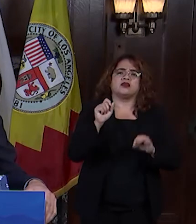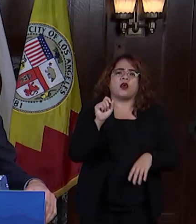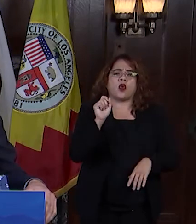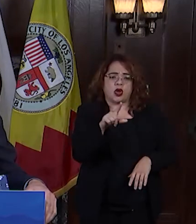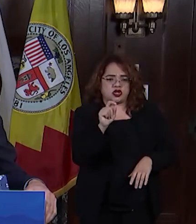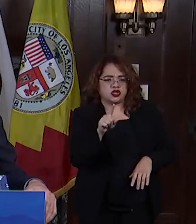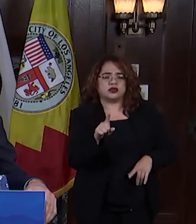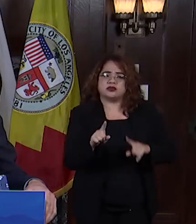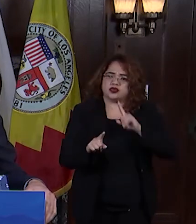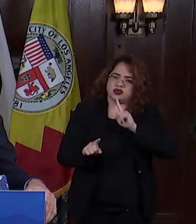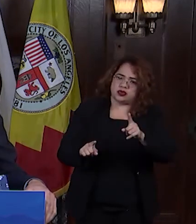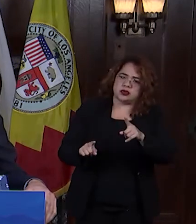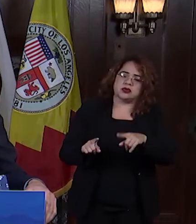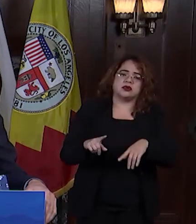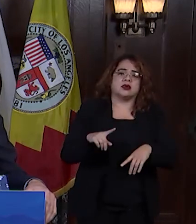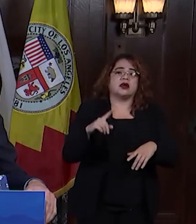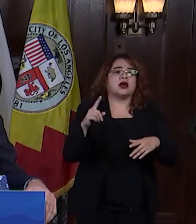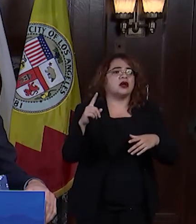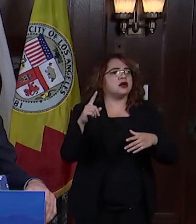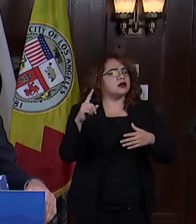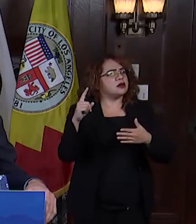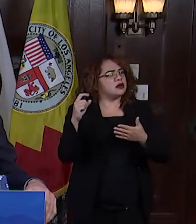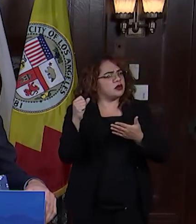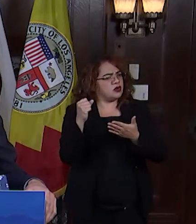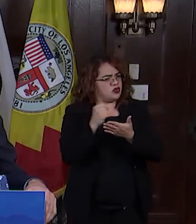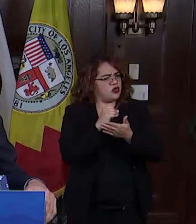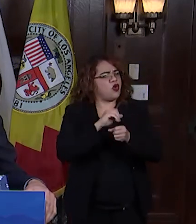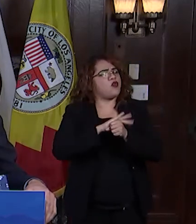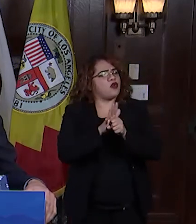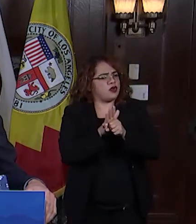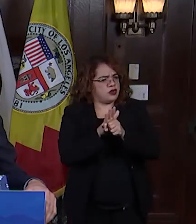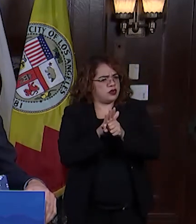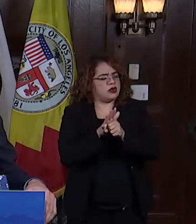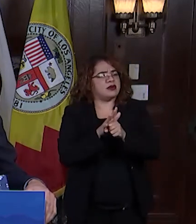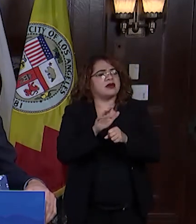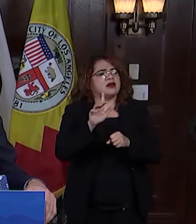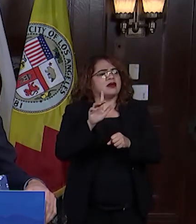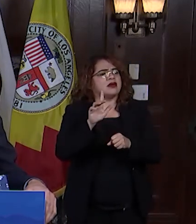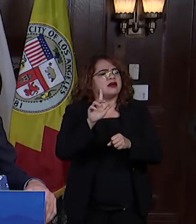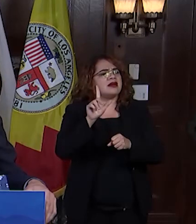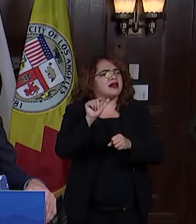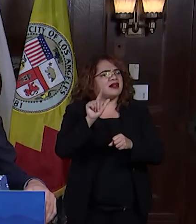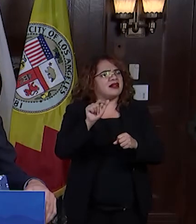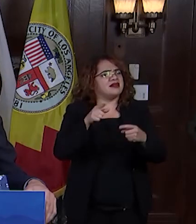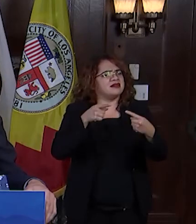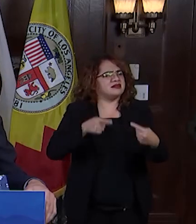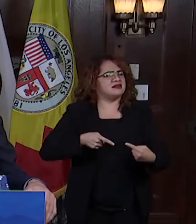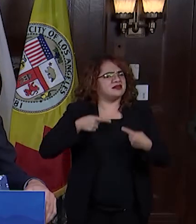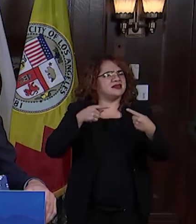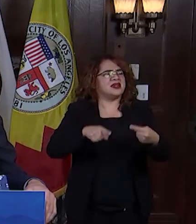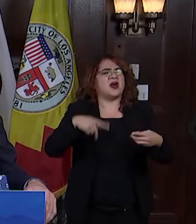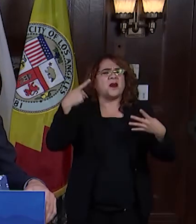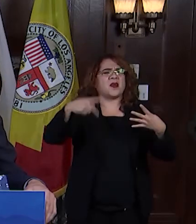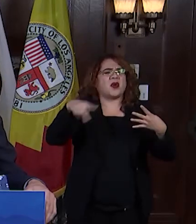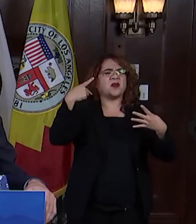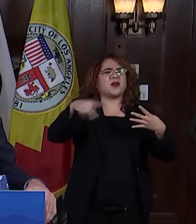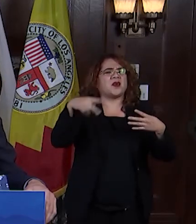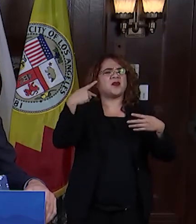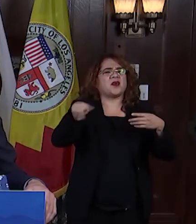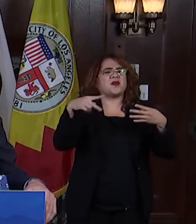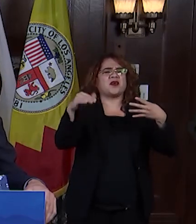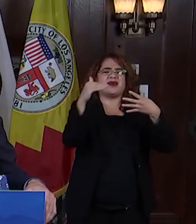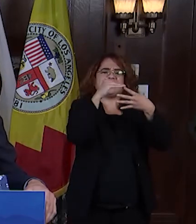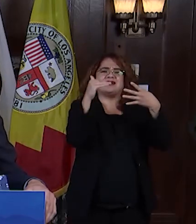topics. The first is about the coronavirus. Why do you think LA has struggled with the coronavirus and stayed in the purple tier? Is there any hope of